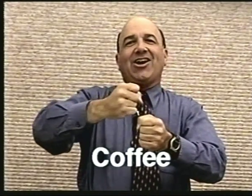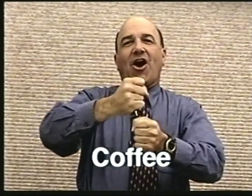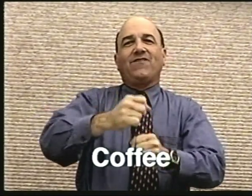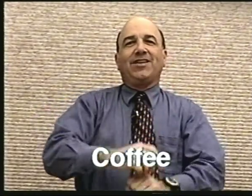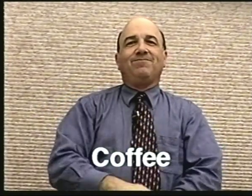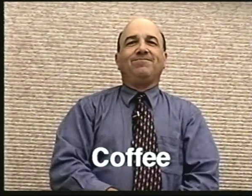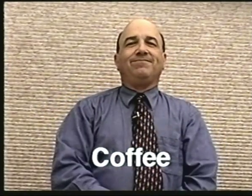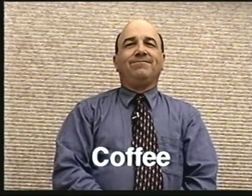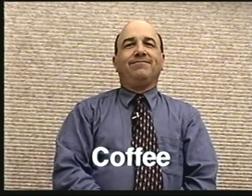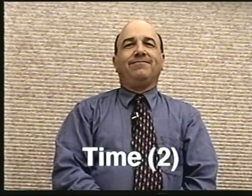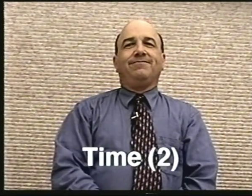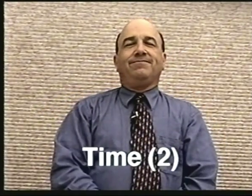Coffee.